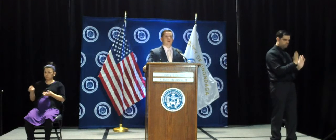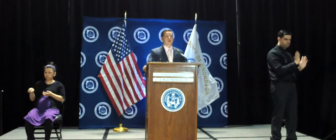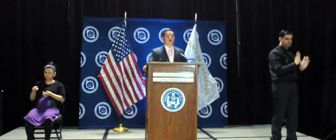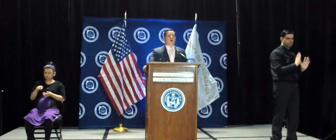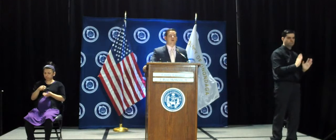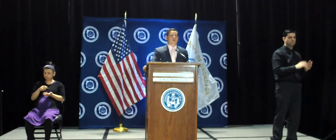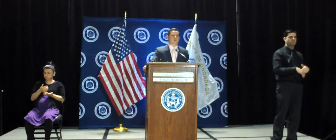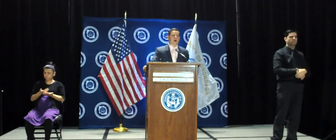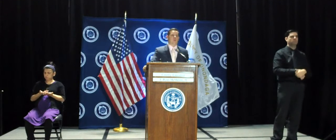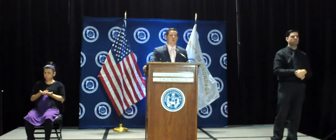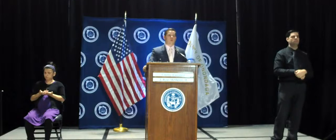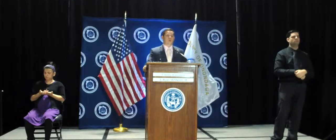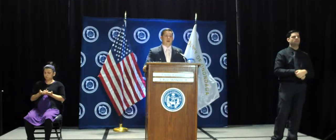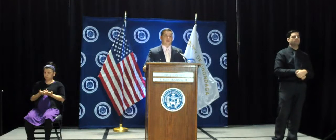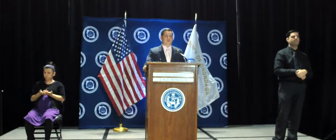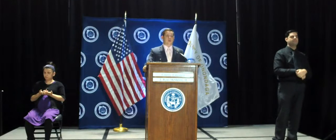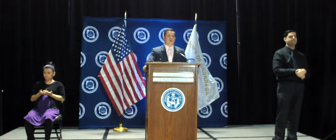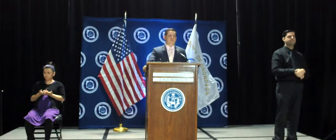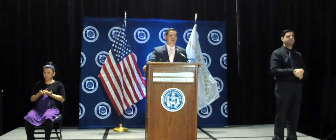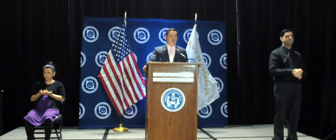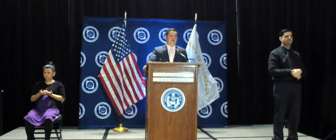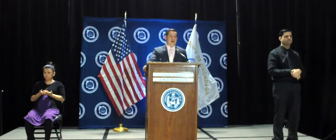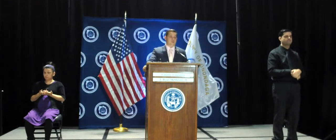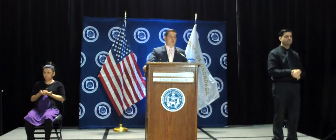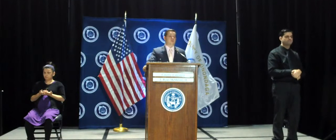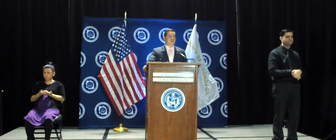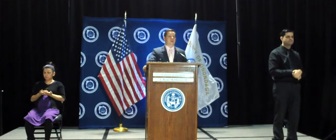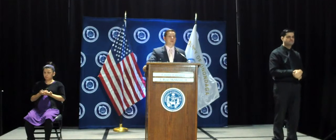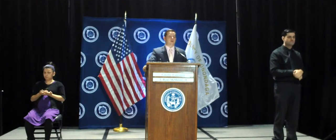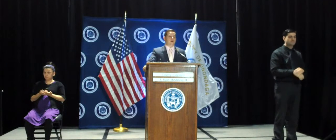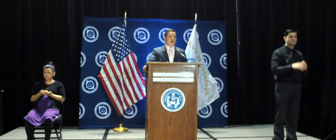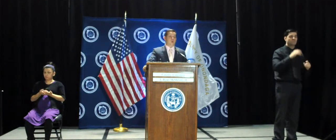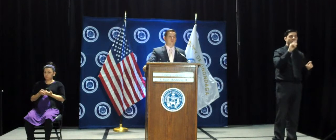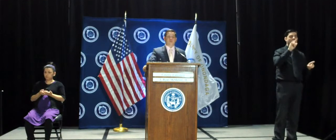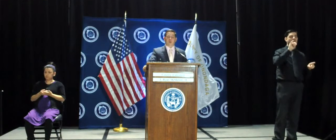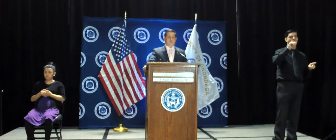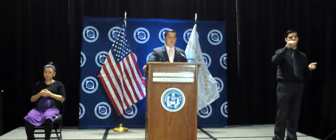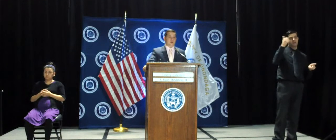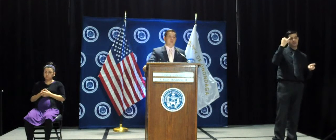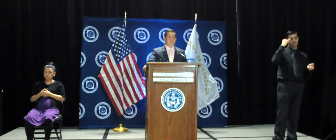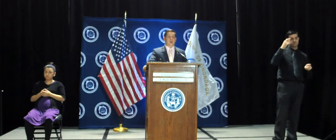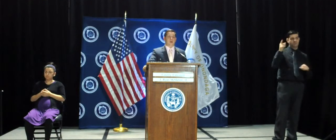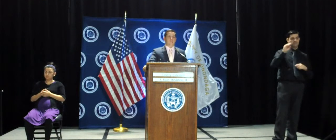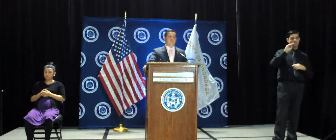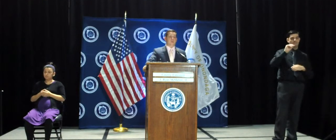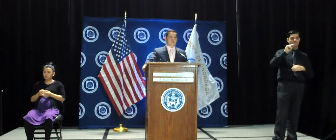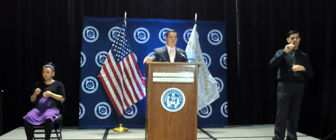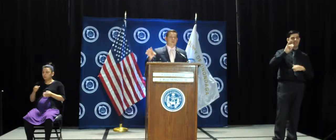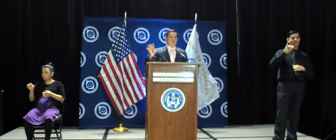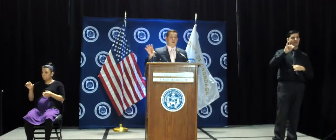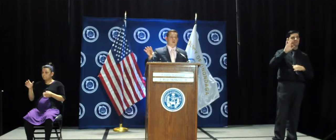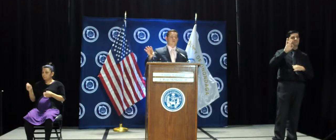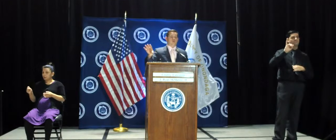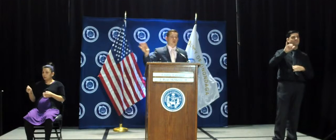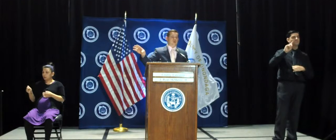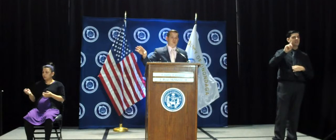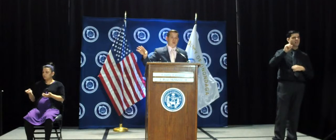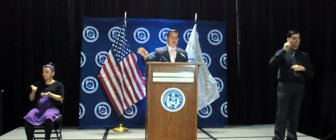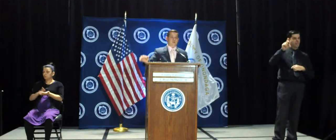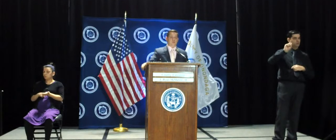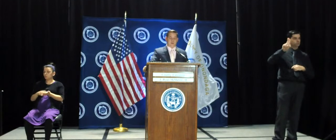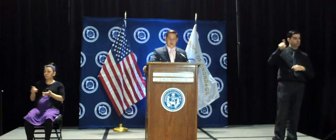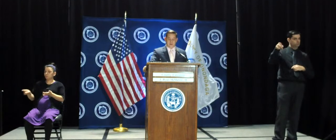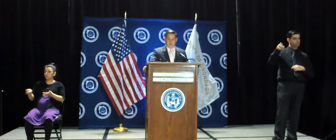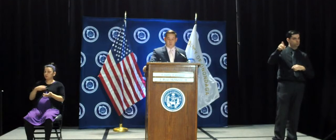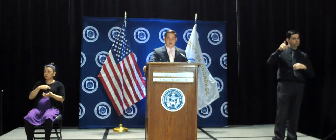being a spot where we would have a makeshift hospital if needed. Those plans are there. The infrastructure is